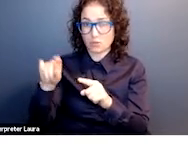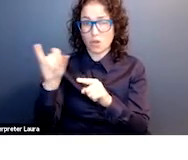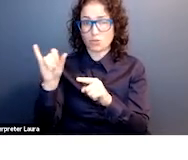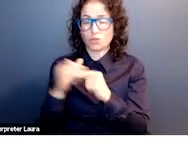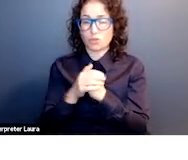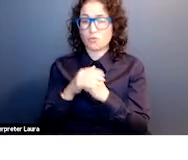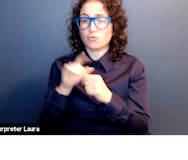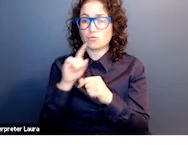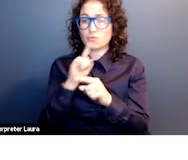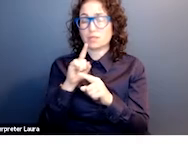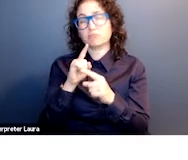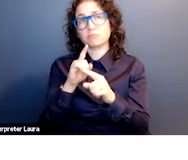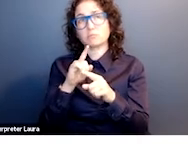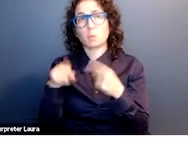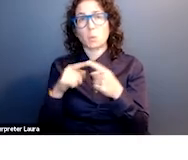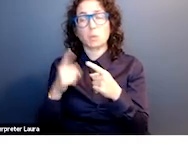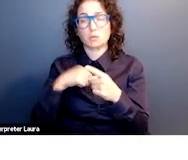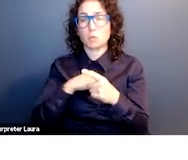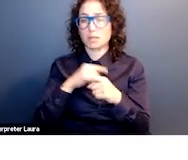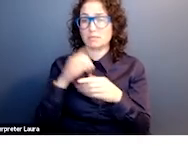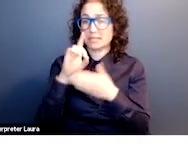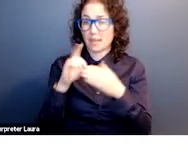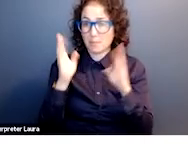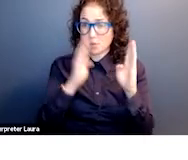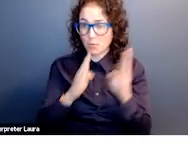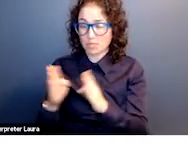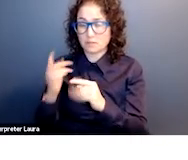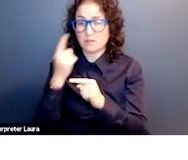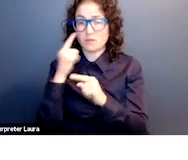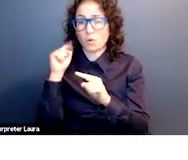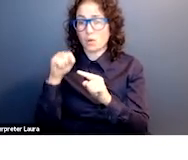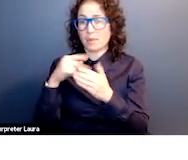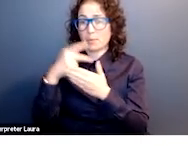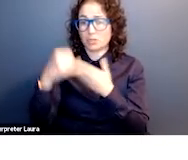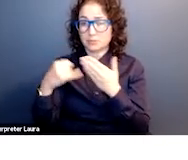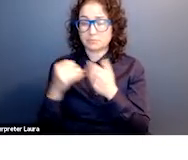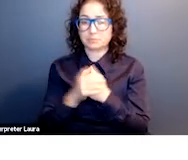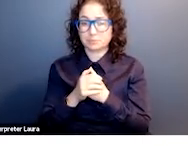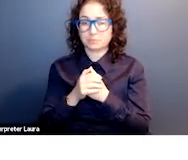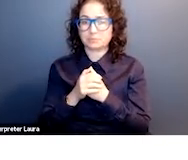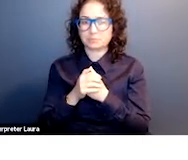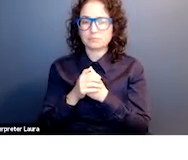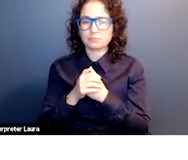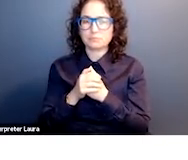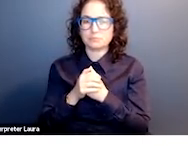time we designed the preparation of the projects.